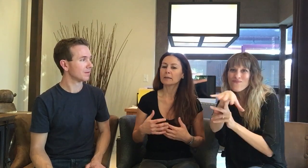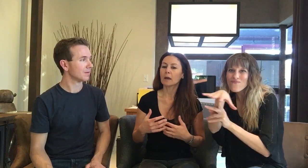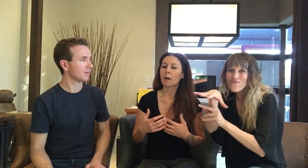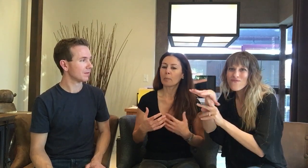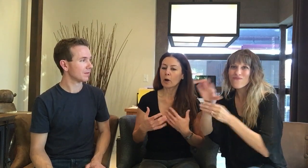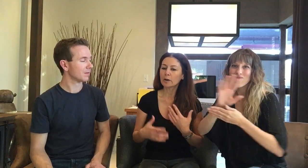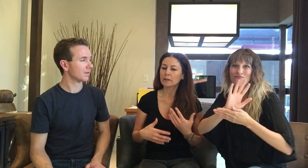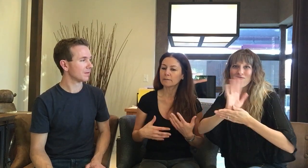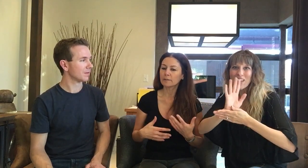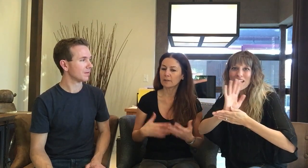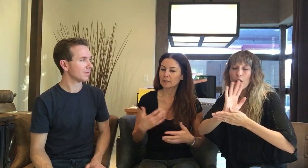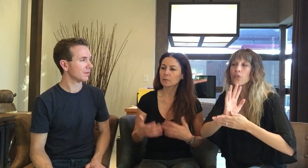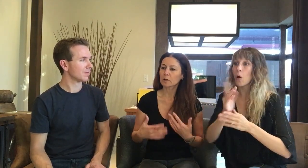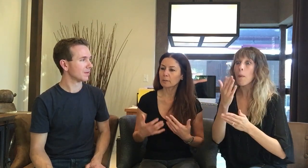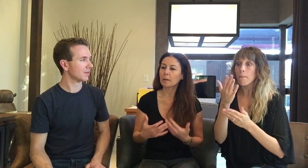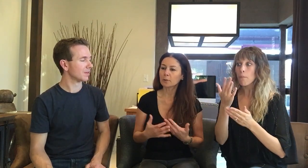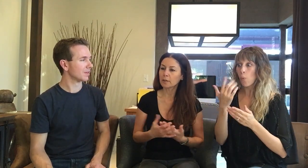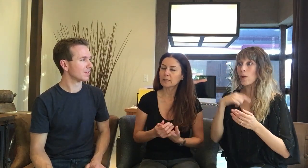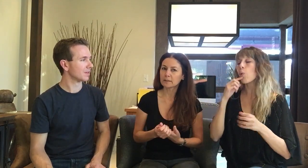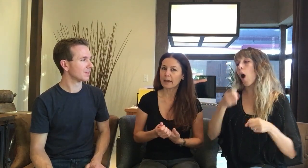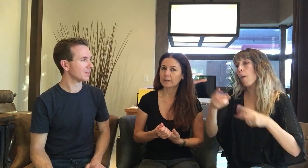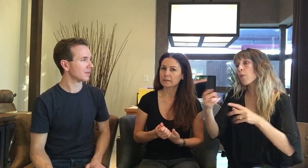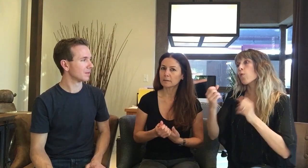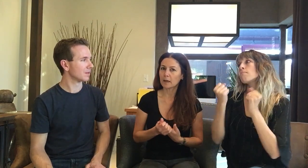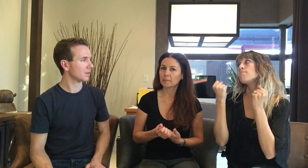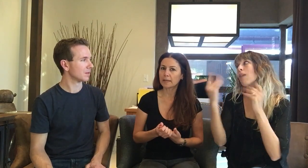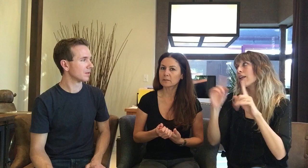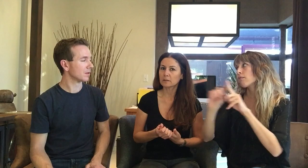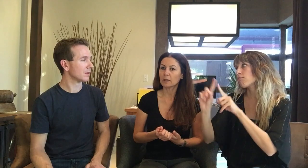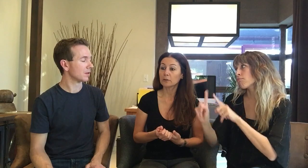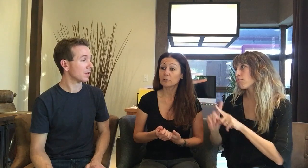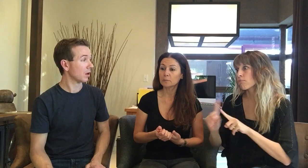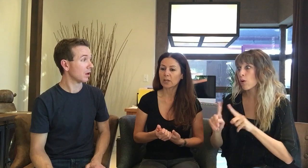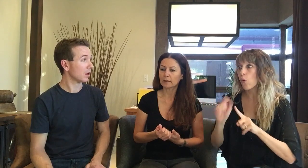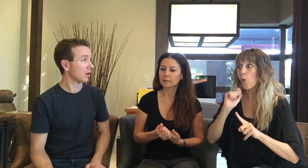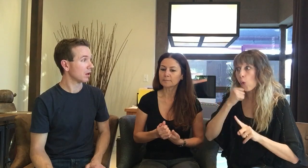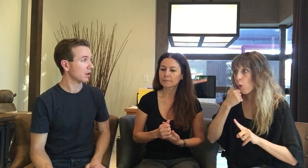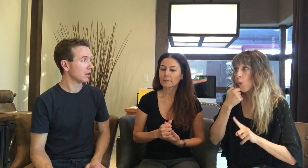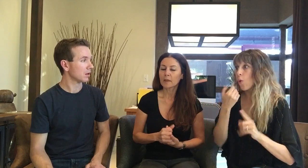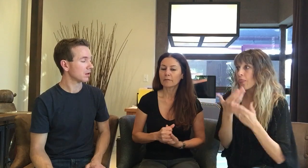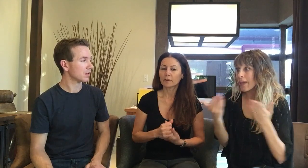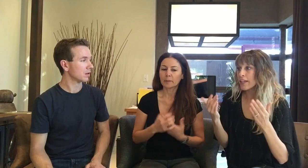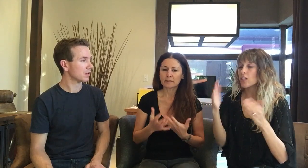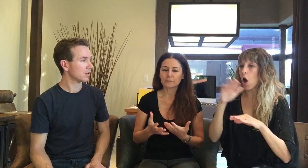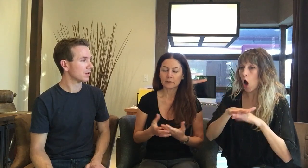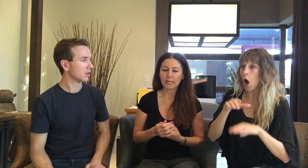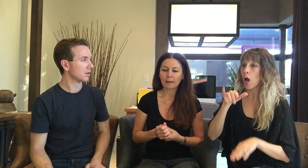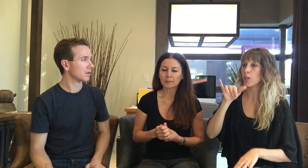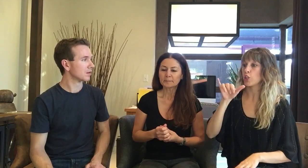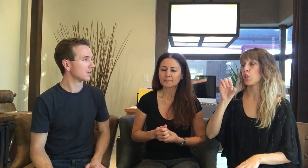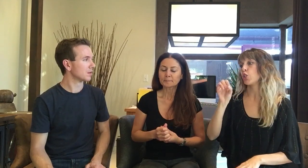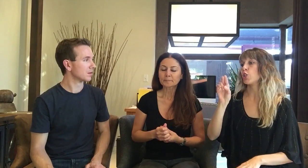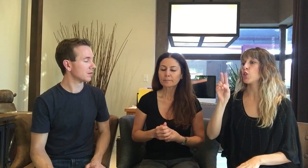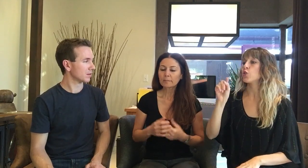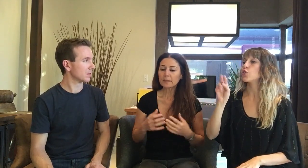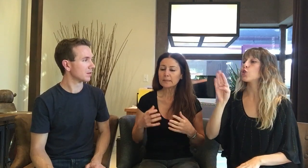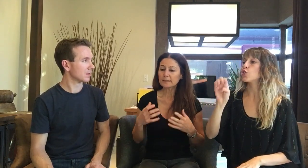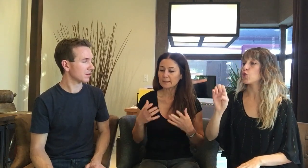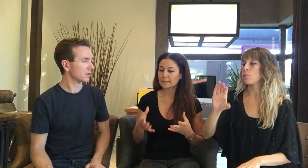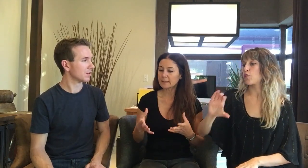a part of the things that we're going to be uploading into that Bites YouTube channel for the Bites Foodie app is this